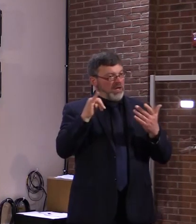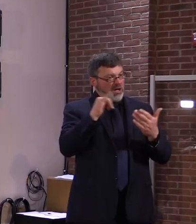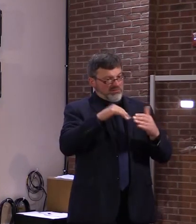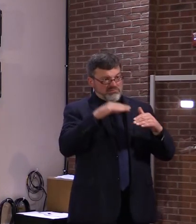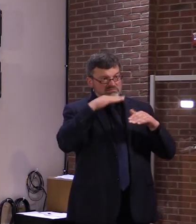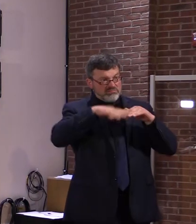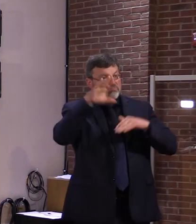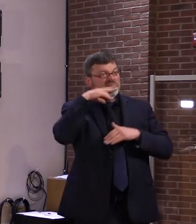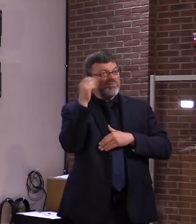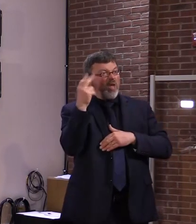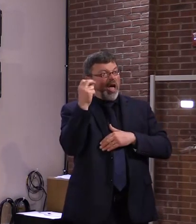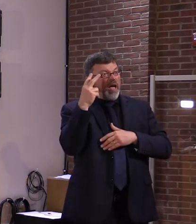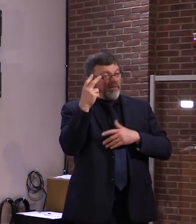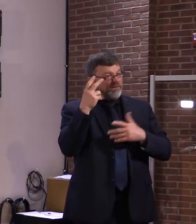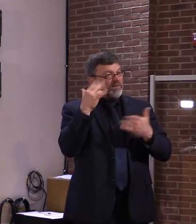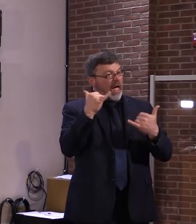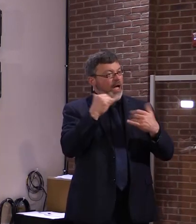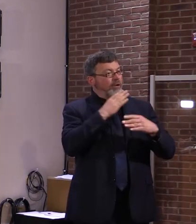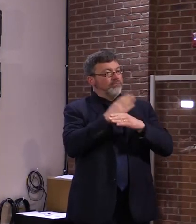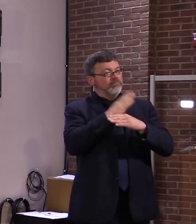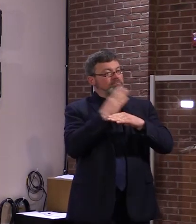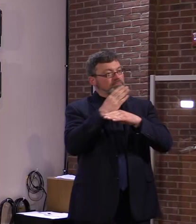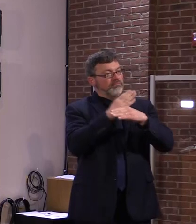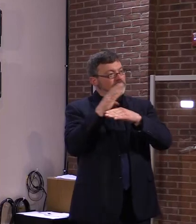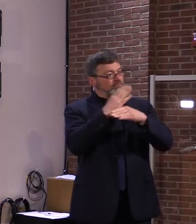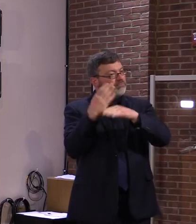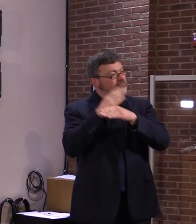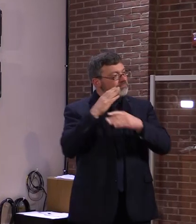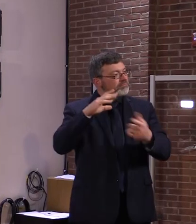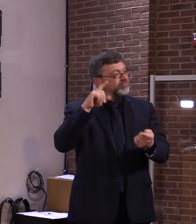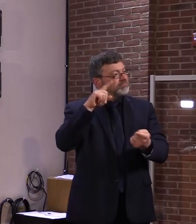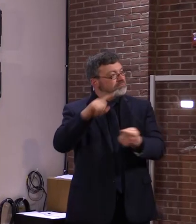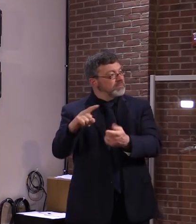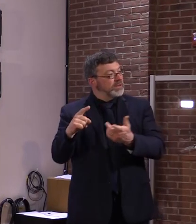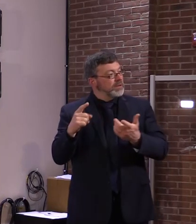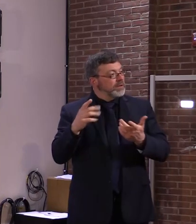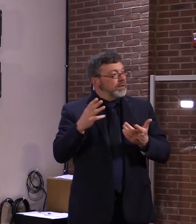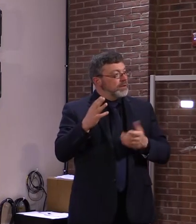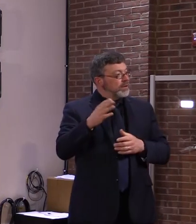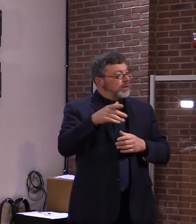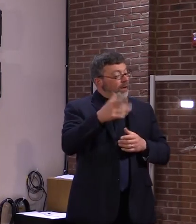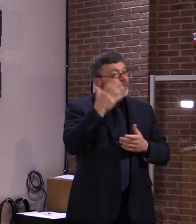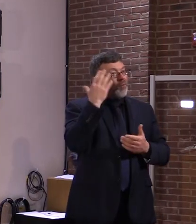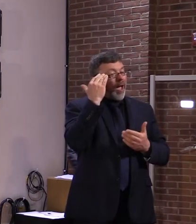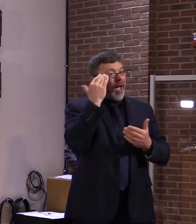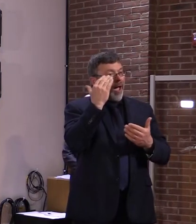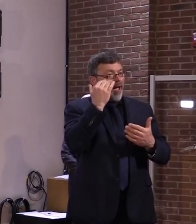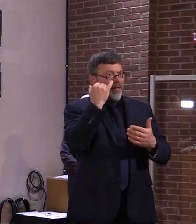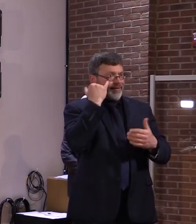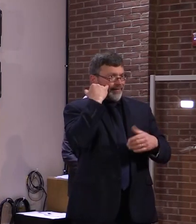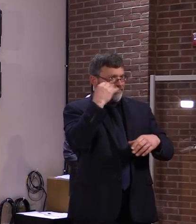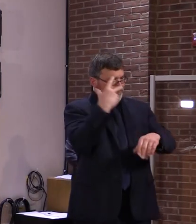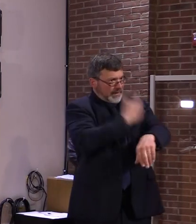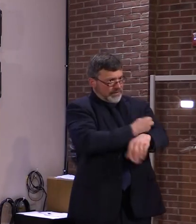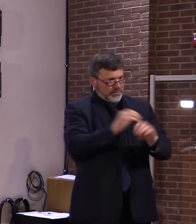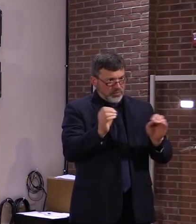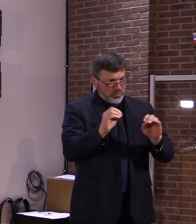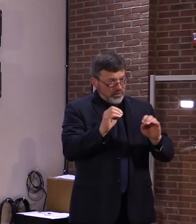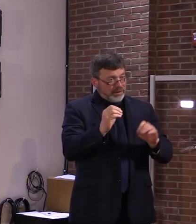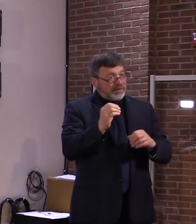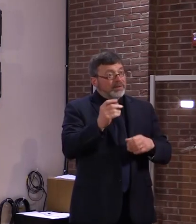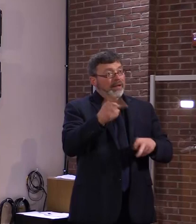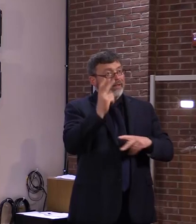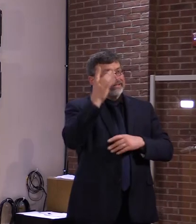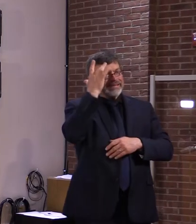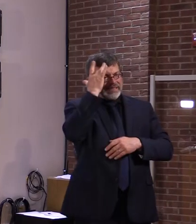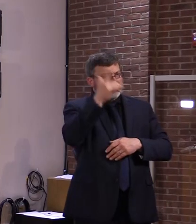schools. We know how much they have missed out on and how ready they are to get back to school, friends, sports,